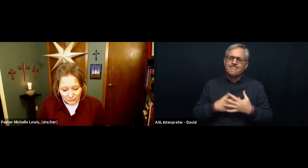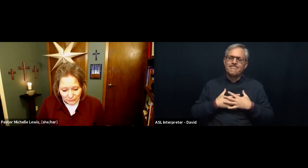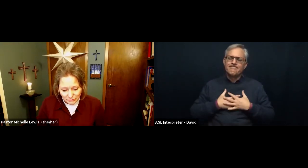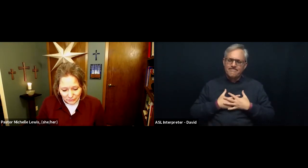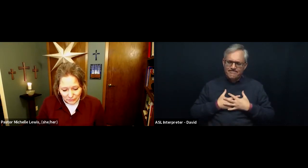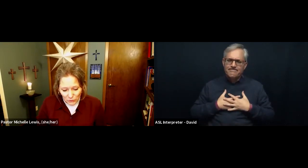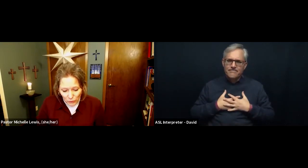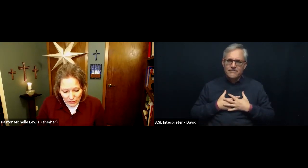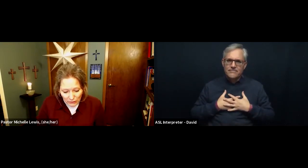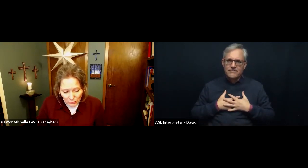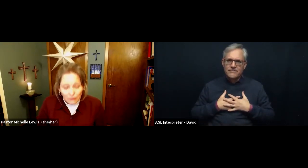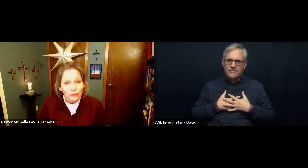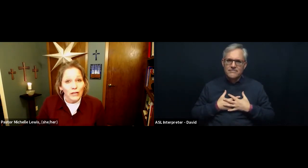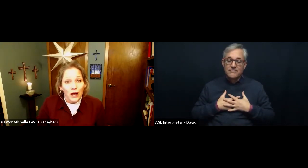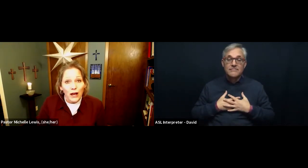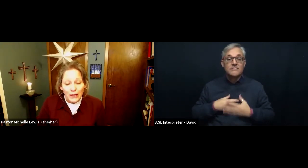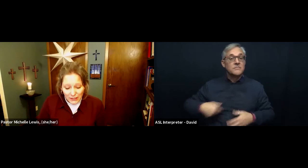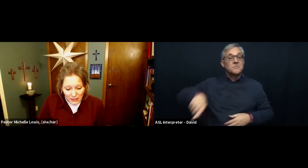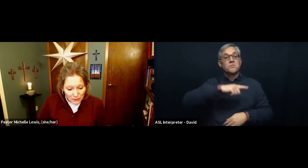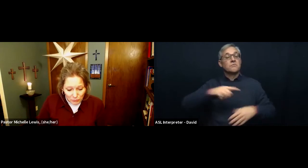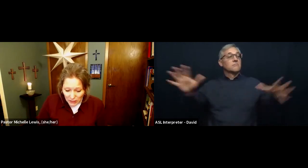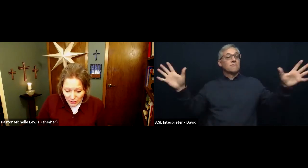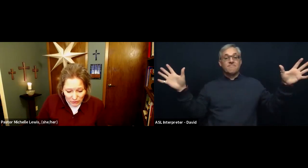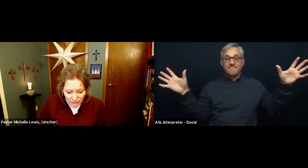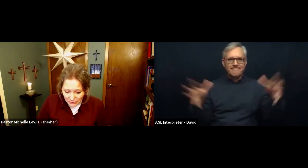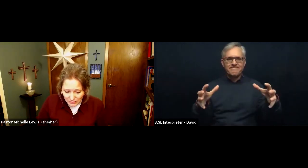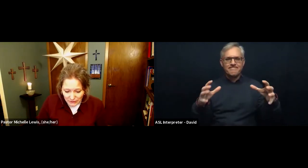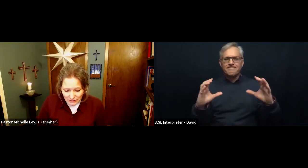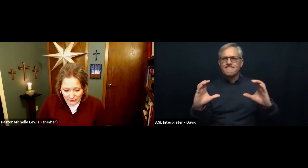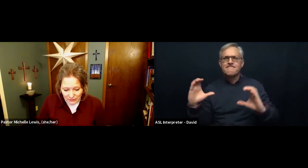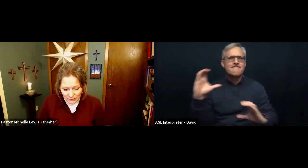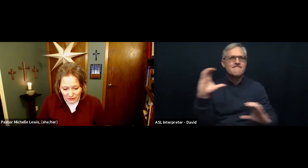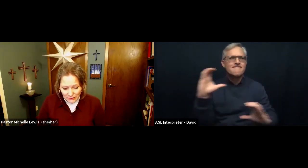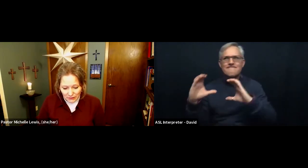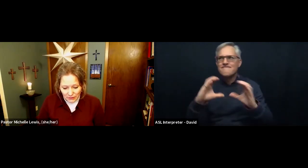Together, we look for God being revealed.